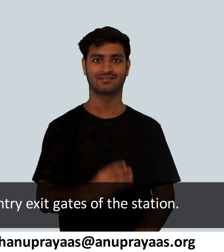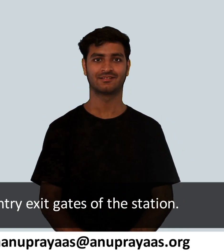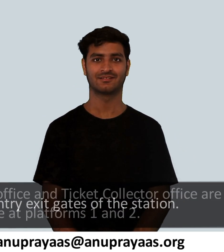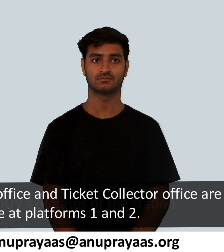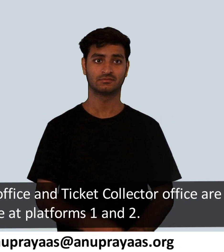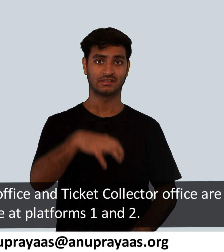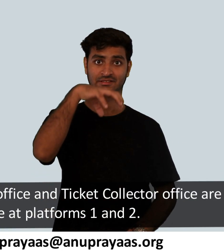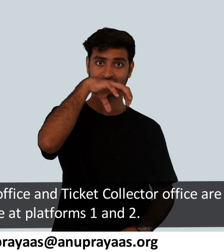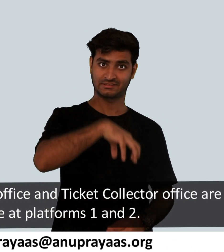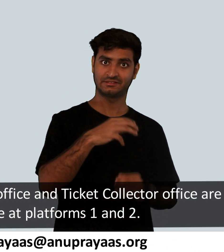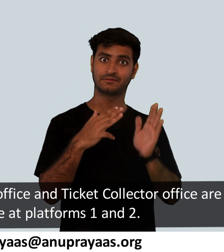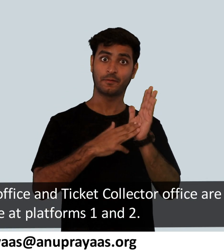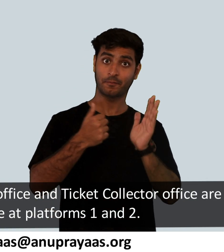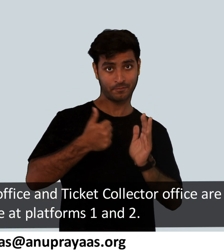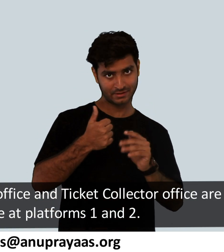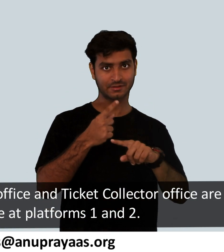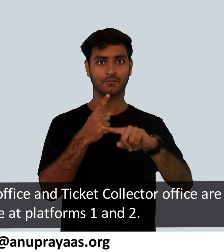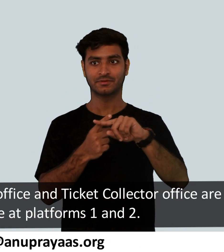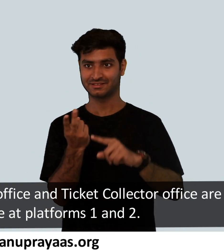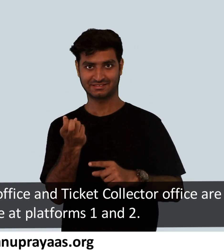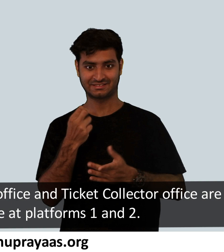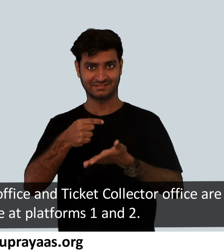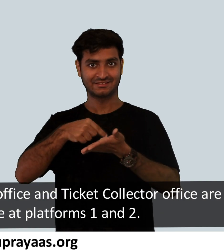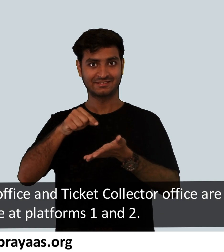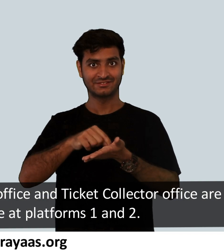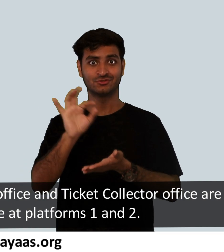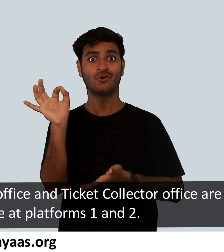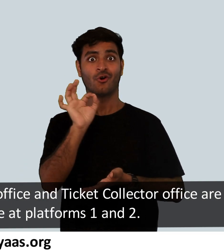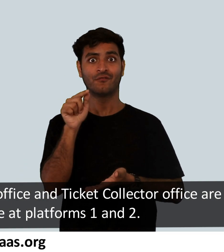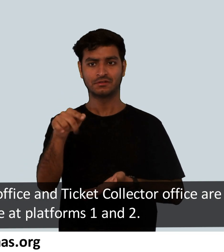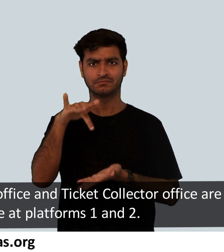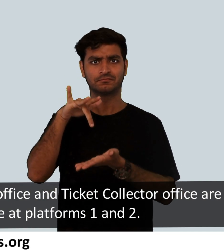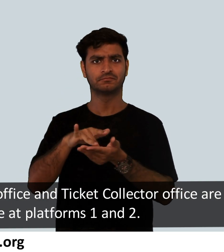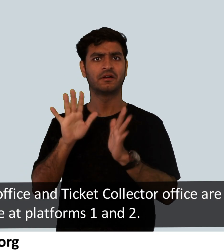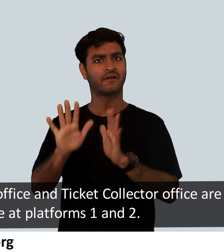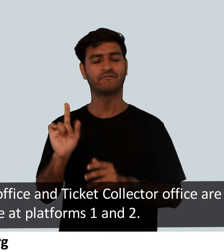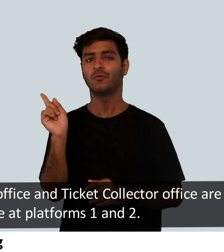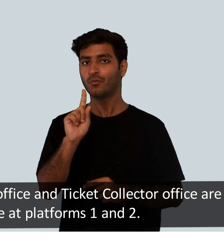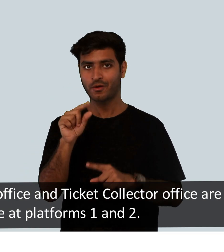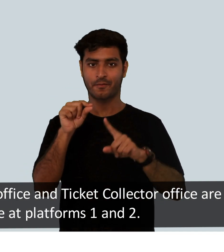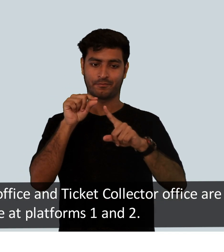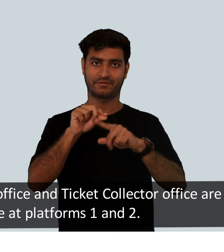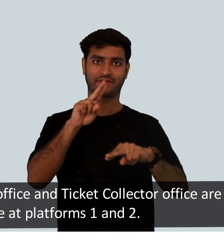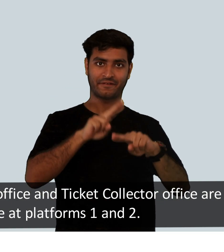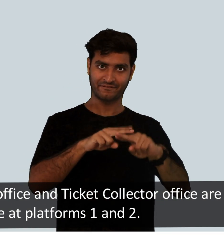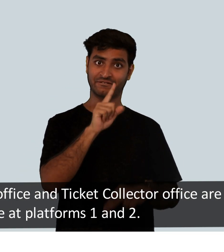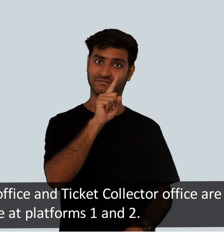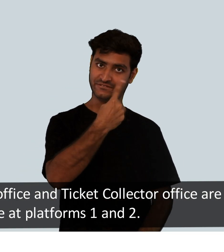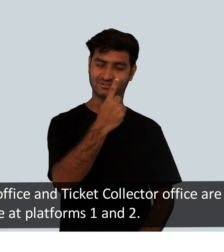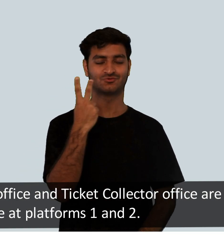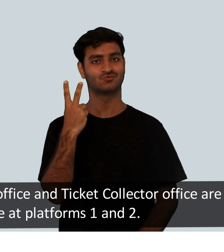The station master office and ticket collector office are available at platforms 1 and 2.